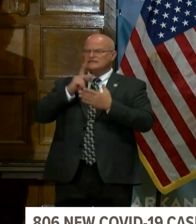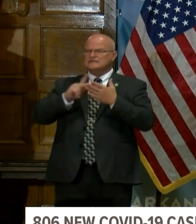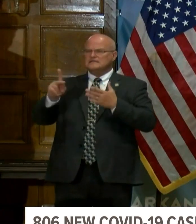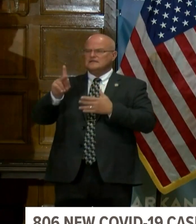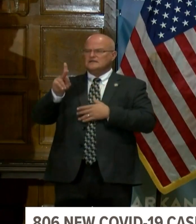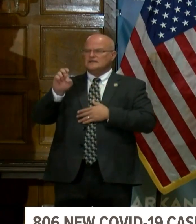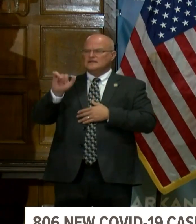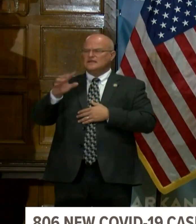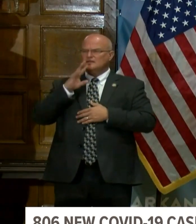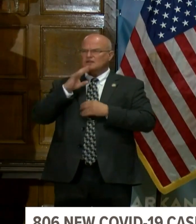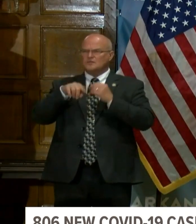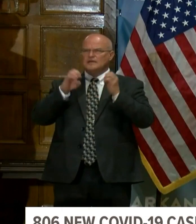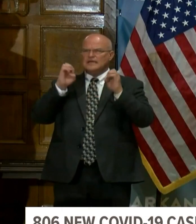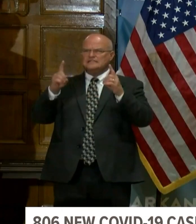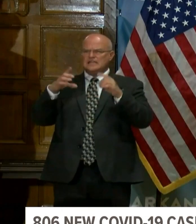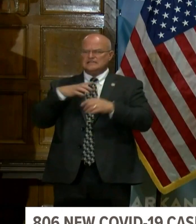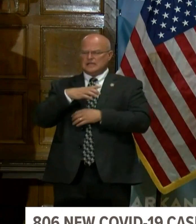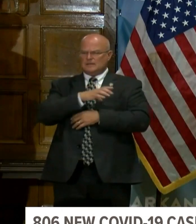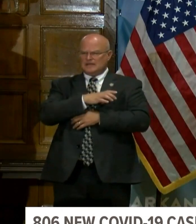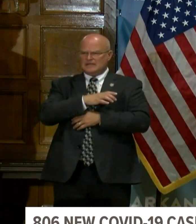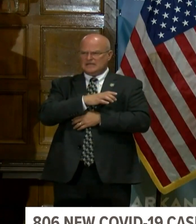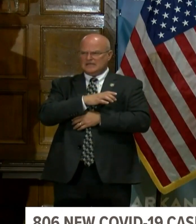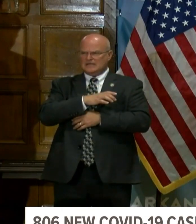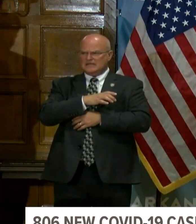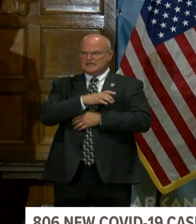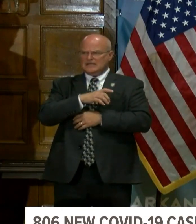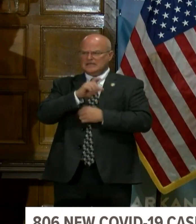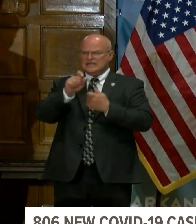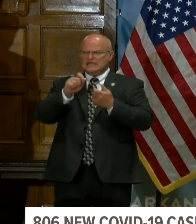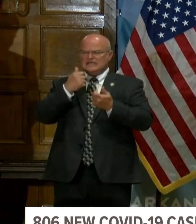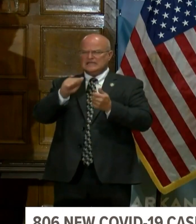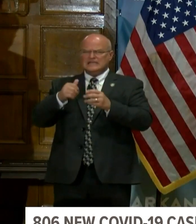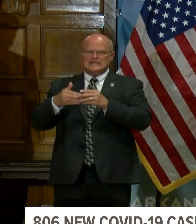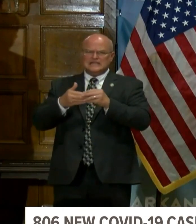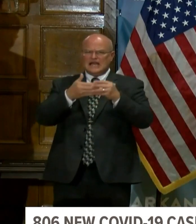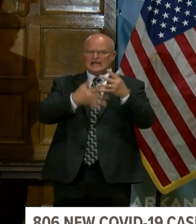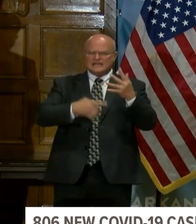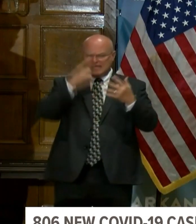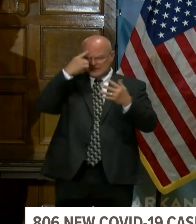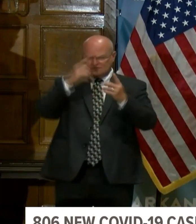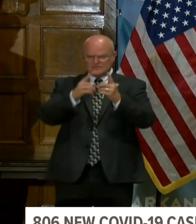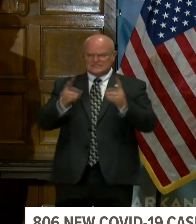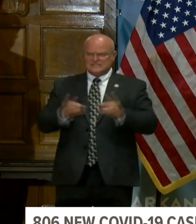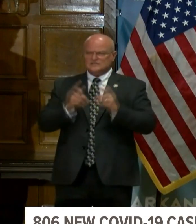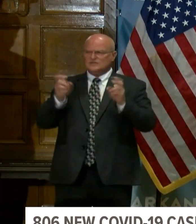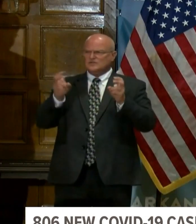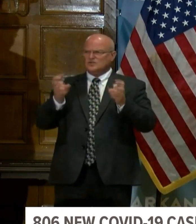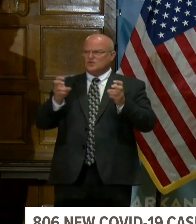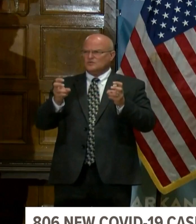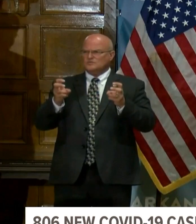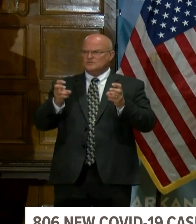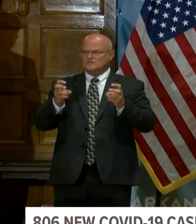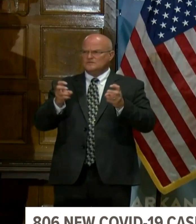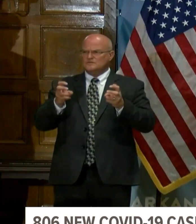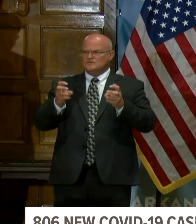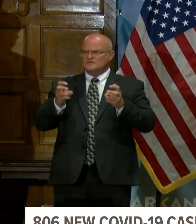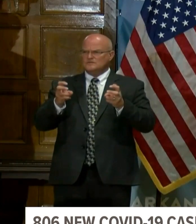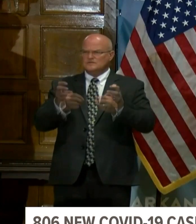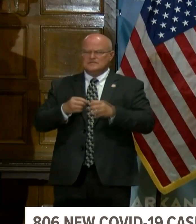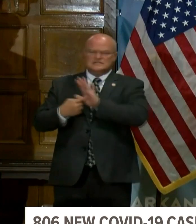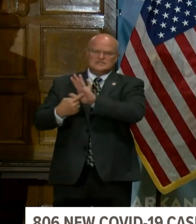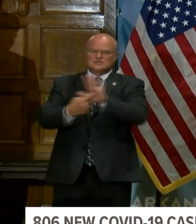was talking to education committees. Are there particular guidelines for districts in terms of disclosing to the